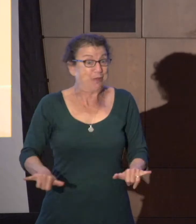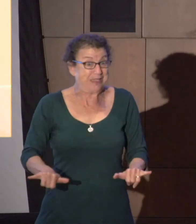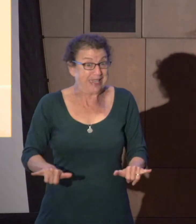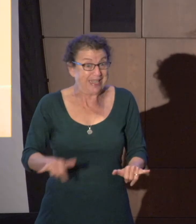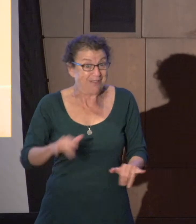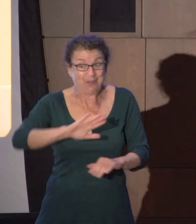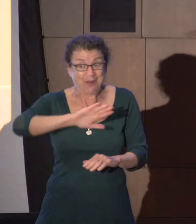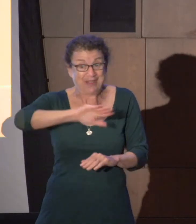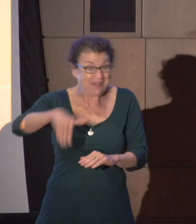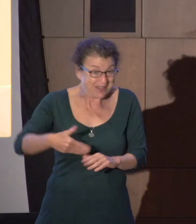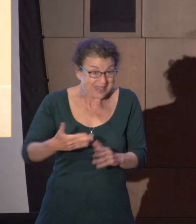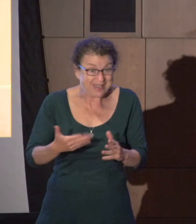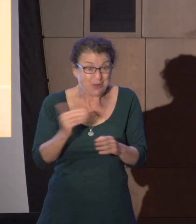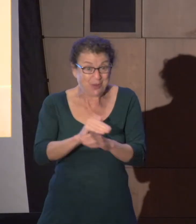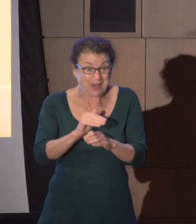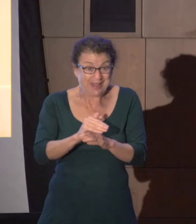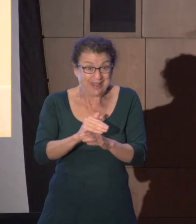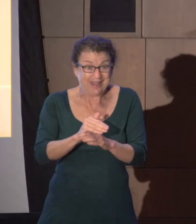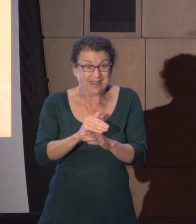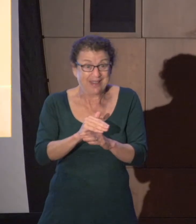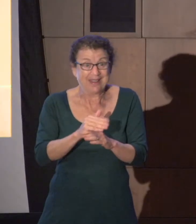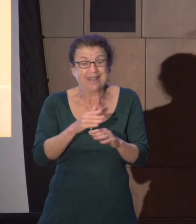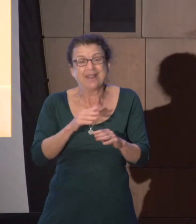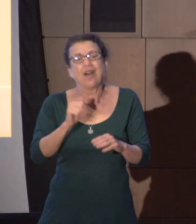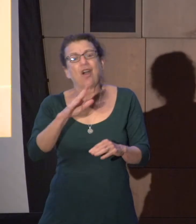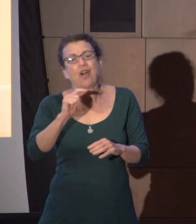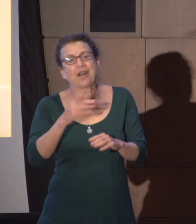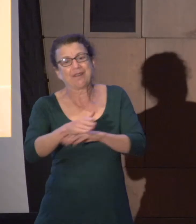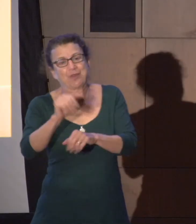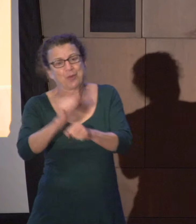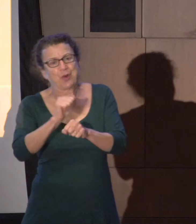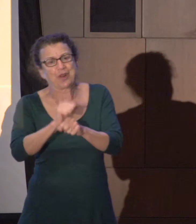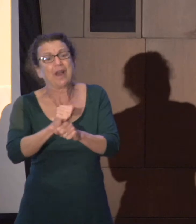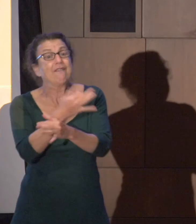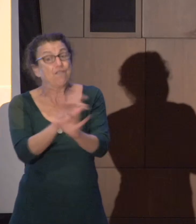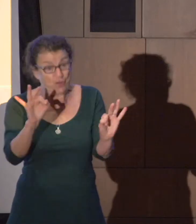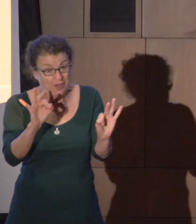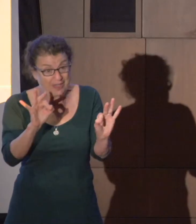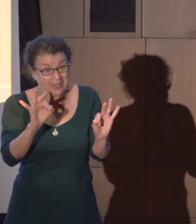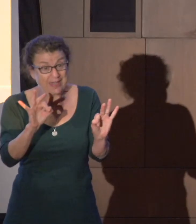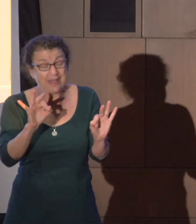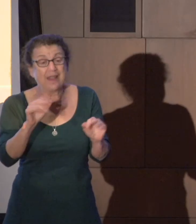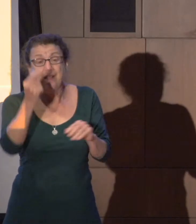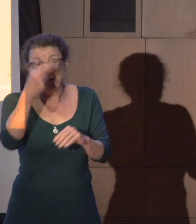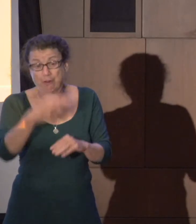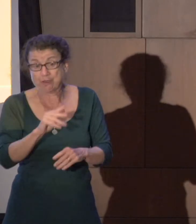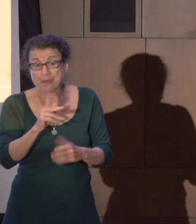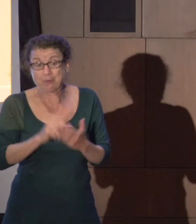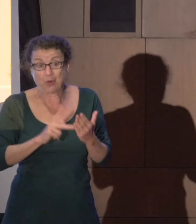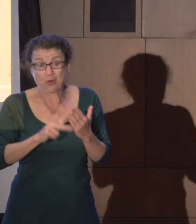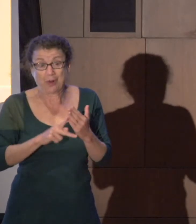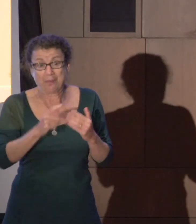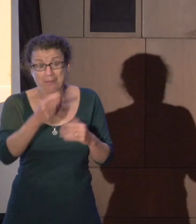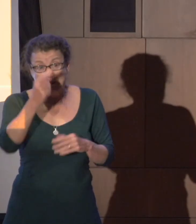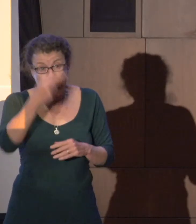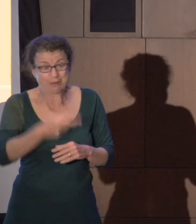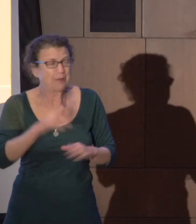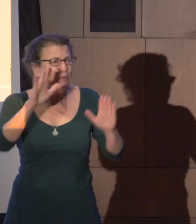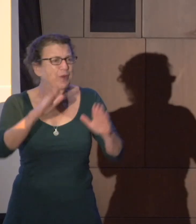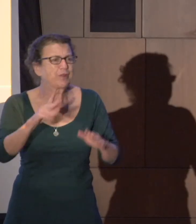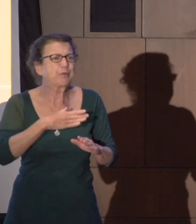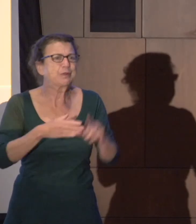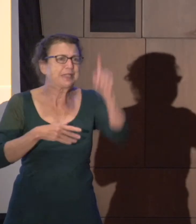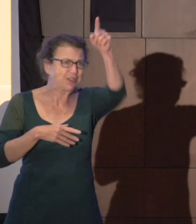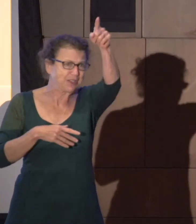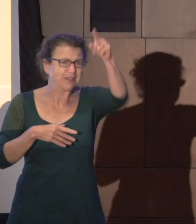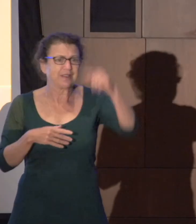for the evening. Tonight is Art After Work, which is a free Thursday program every Thursday. There's a wonderful